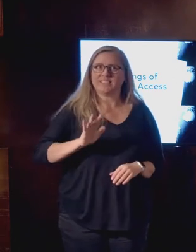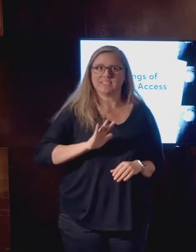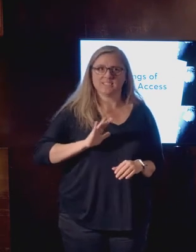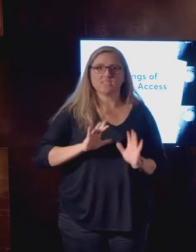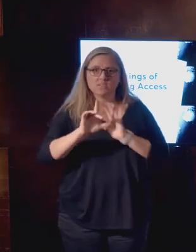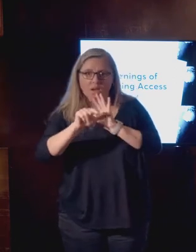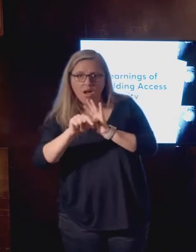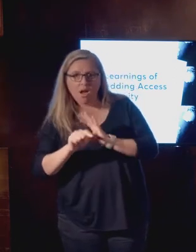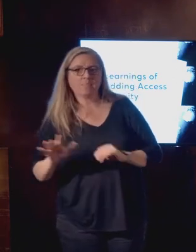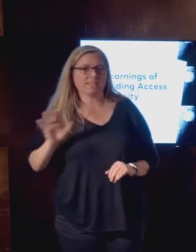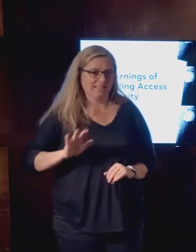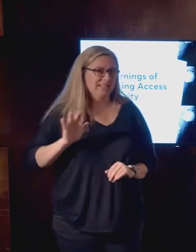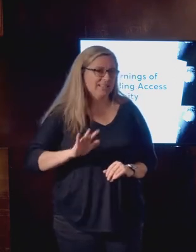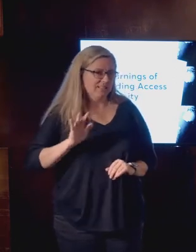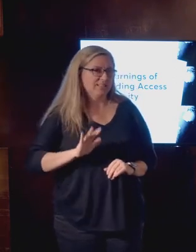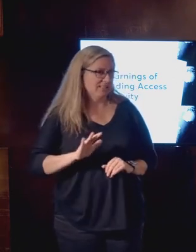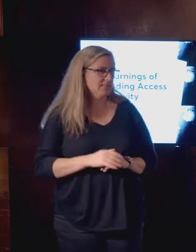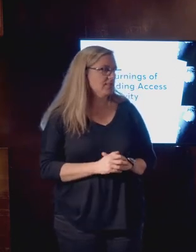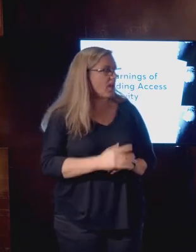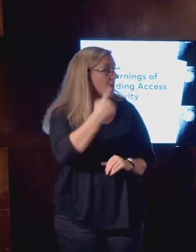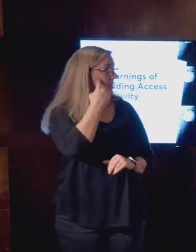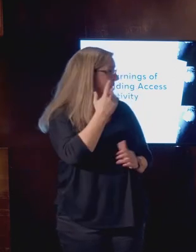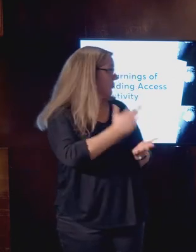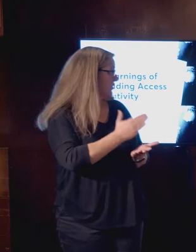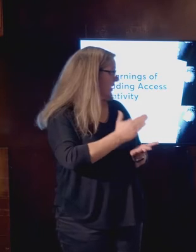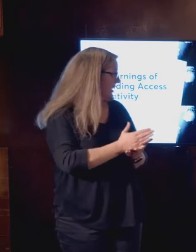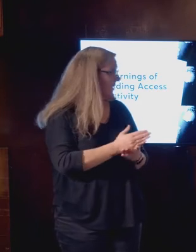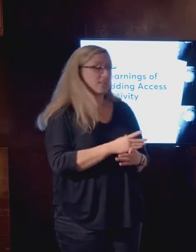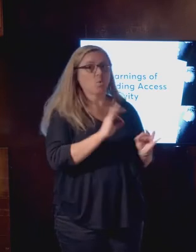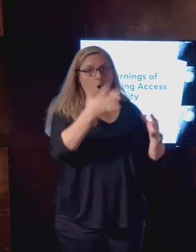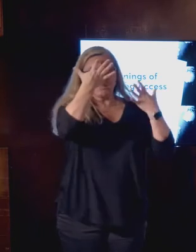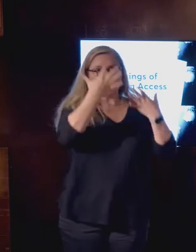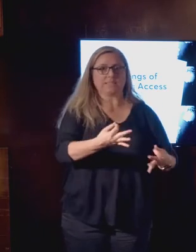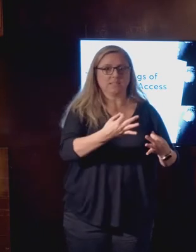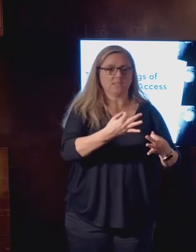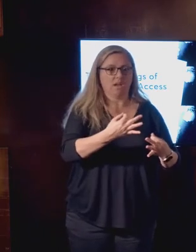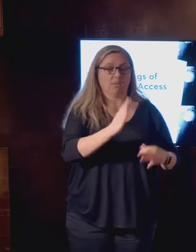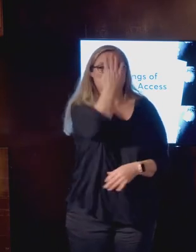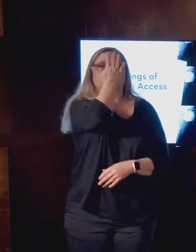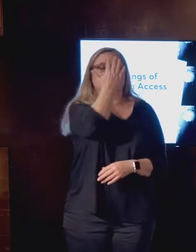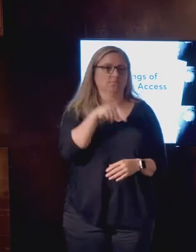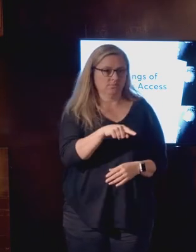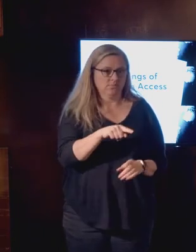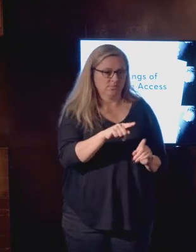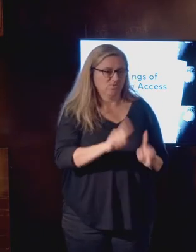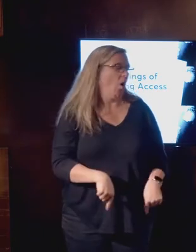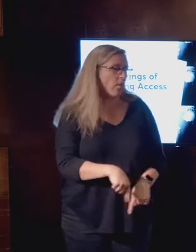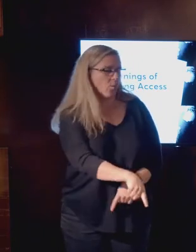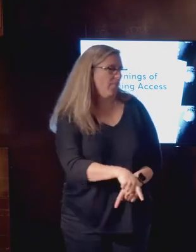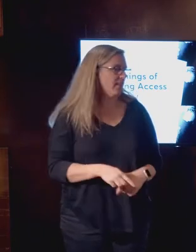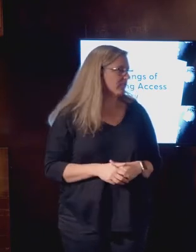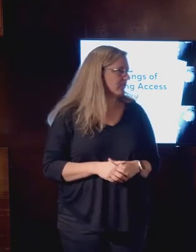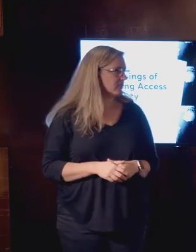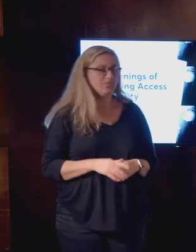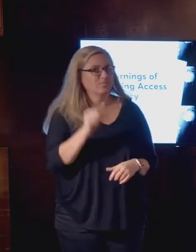think even like on a purely practical level, you can't decide at the last minute you're going to do that. It's just, it's not going to work. But